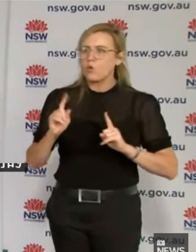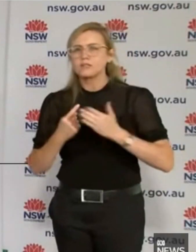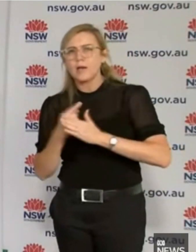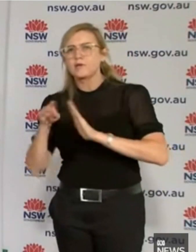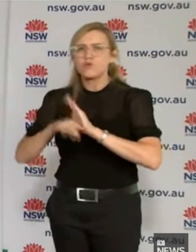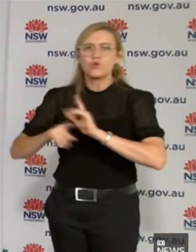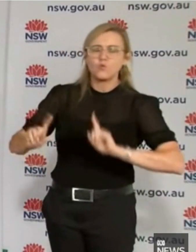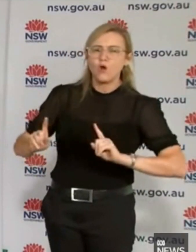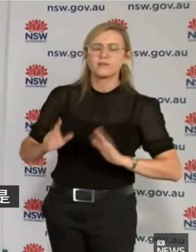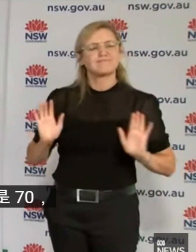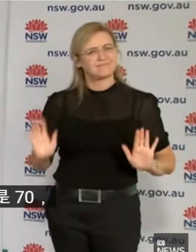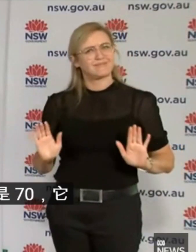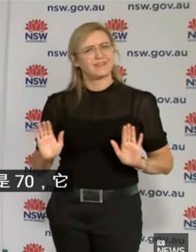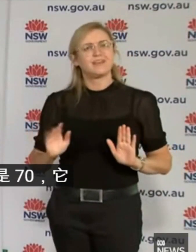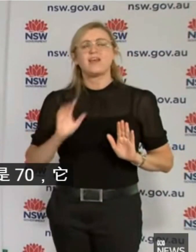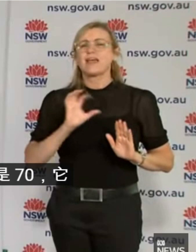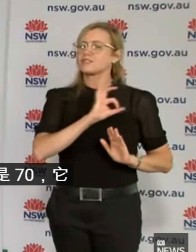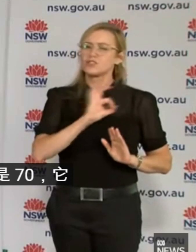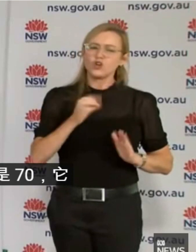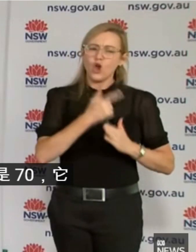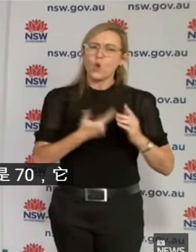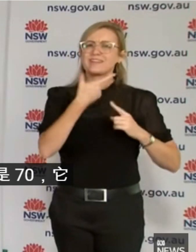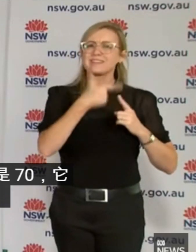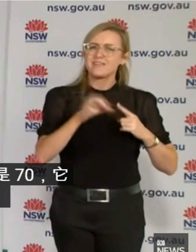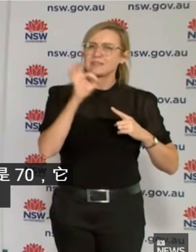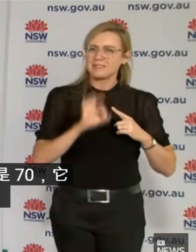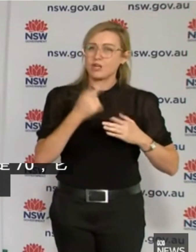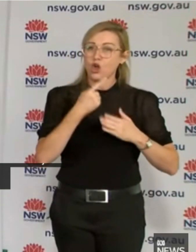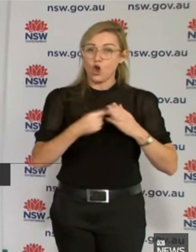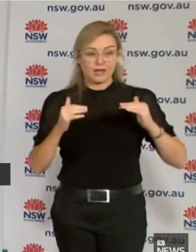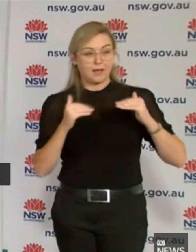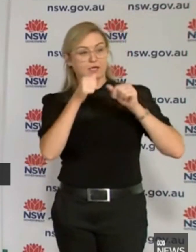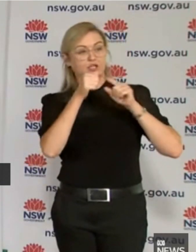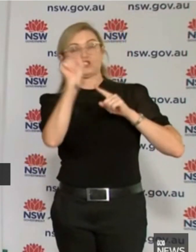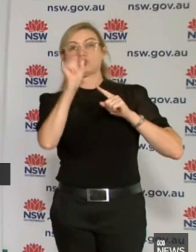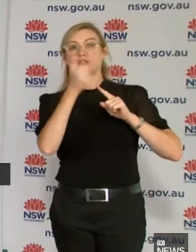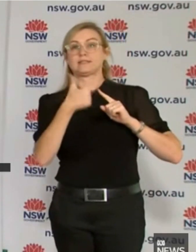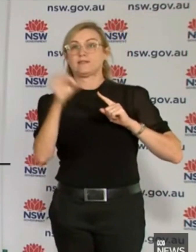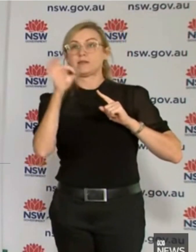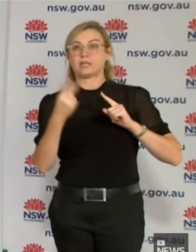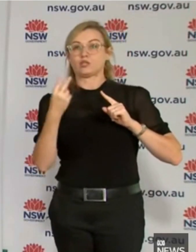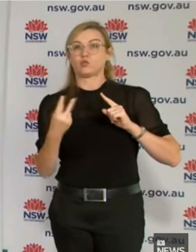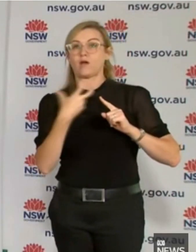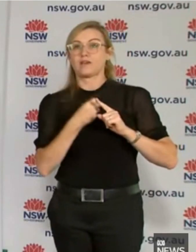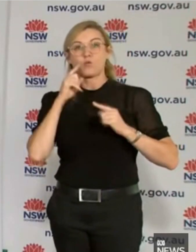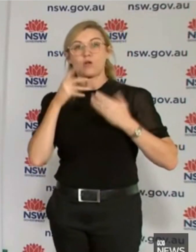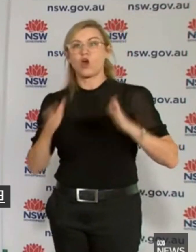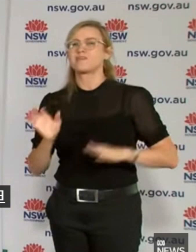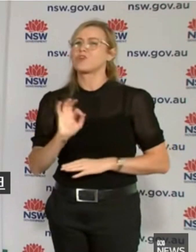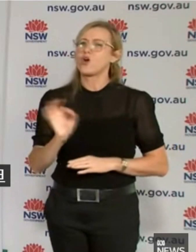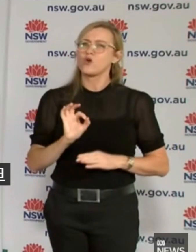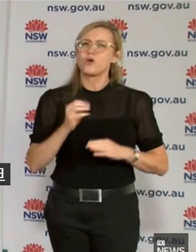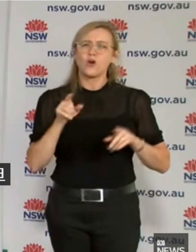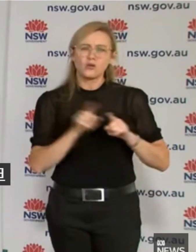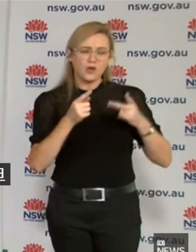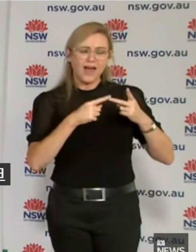many times, that it's not just the 70%. It depends on what the case numbers are. If the case numbers were still high, well, that presents challenges. But on top of